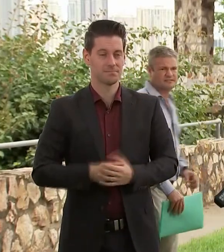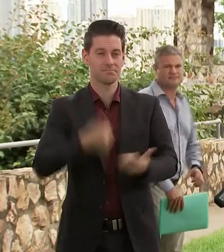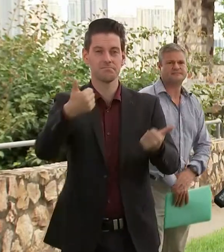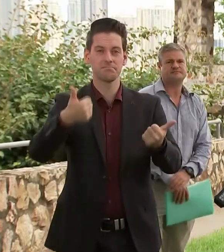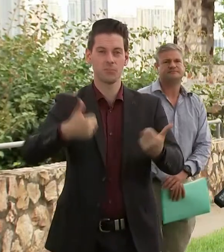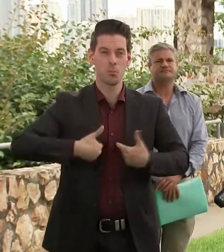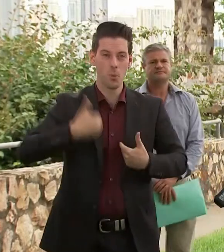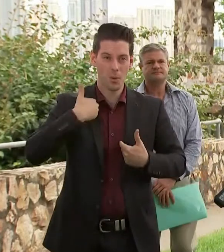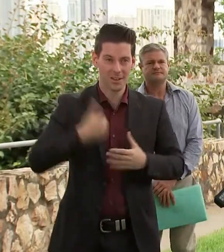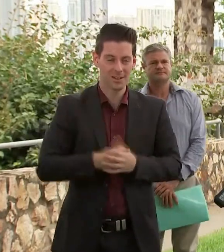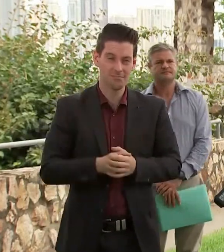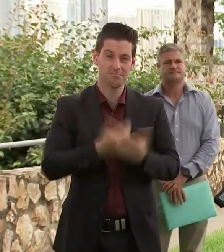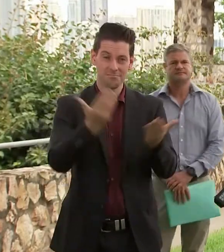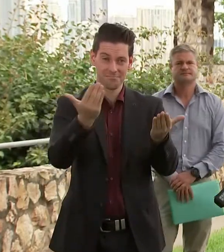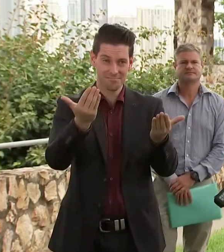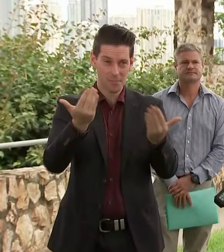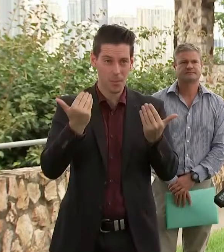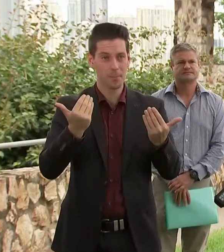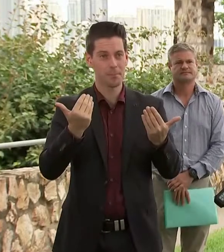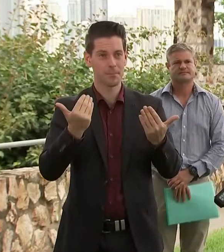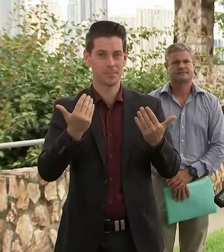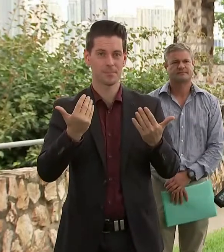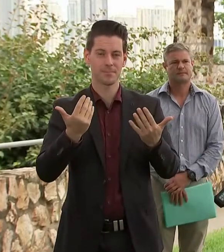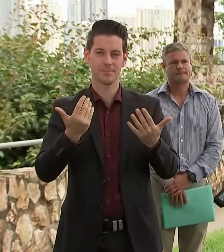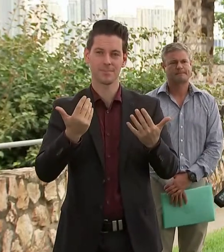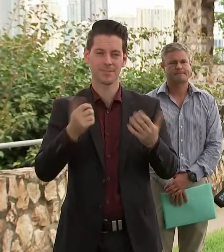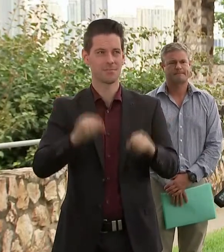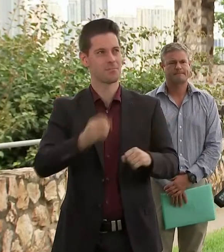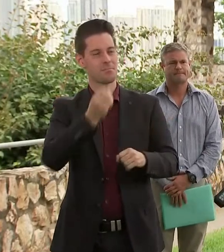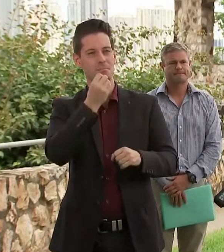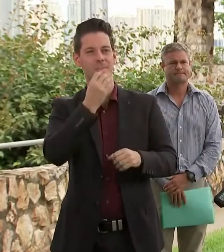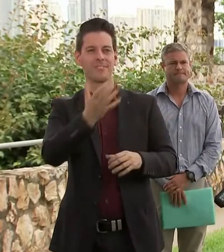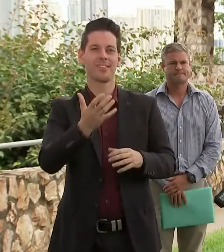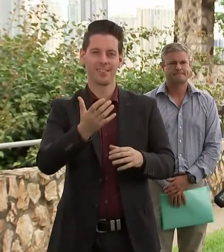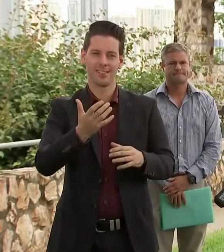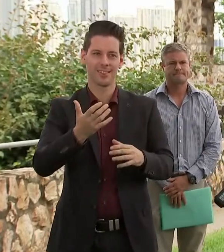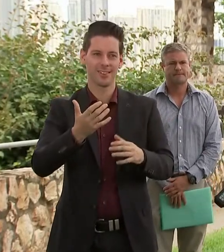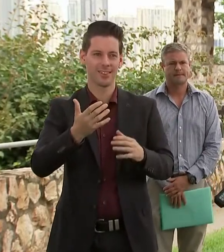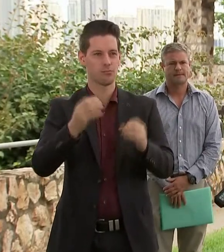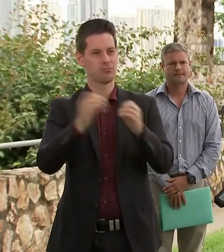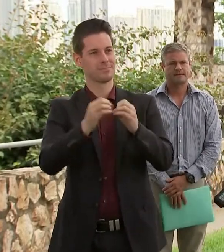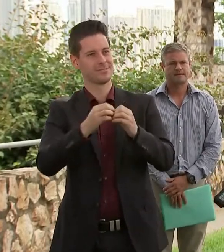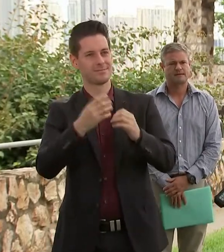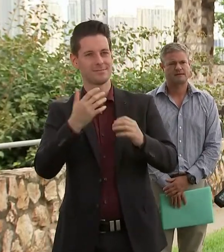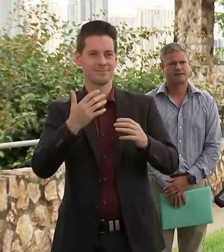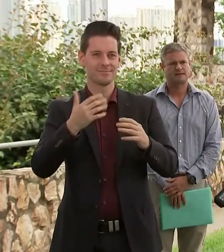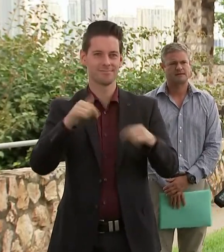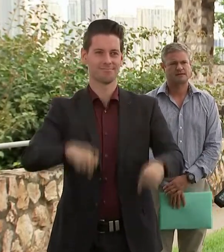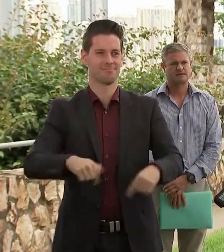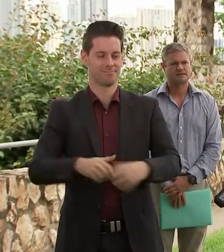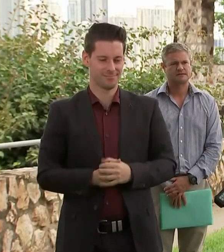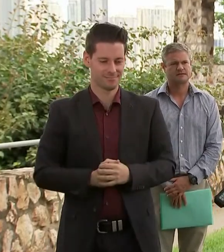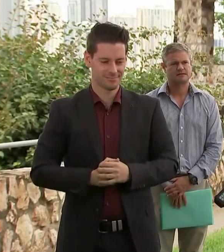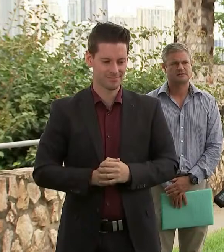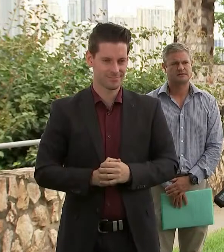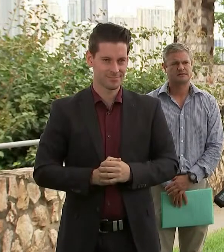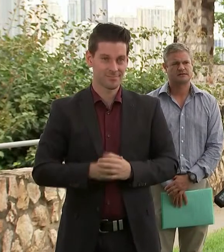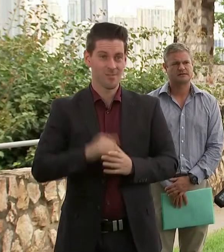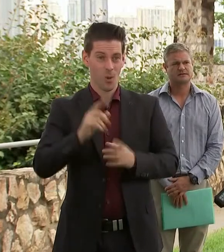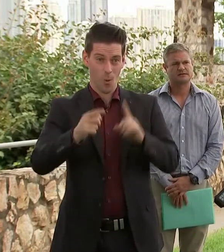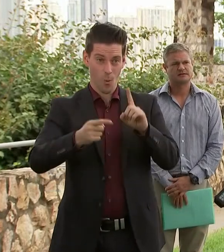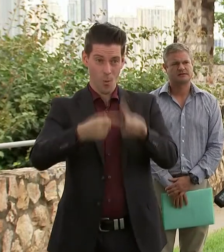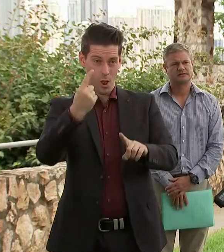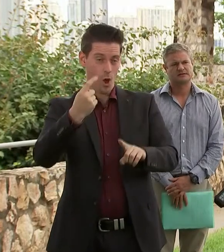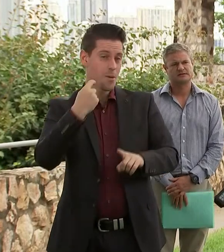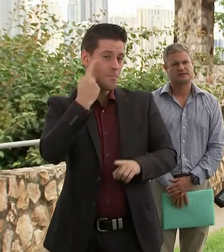Good morning everyone, and welcome to this beautiful part of the world. As you've heard, 1 a.m. Monday